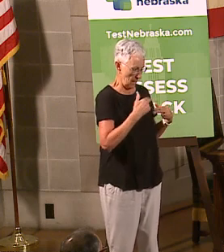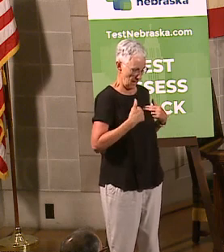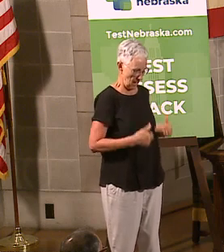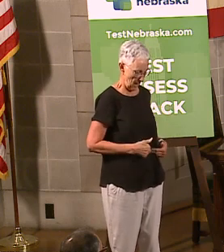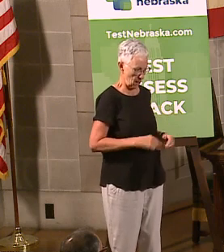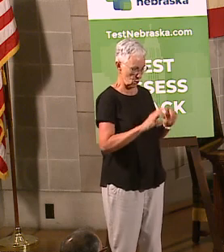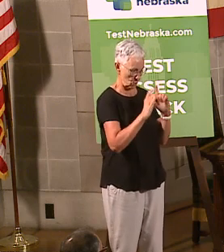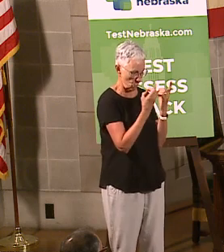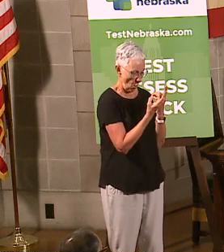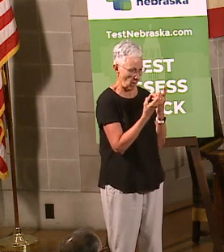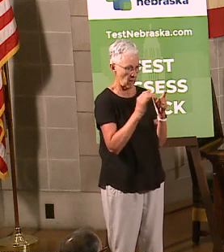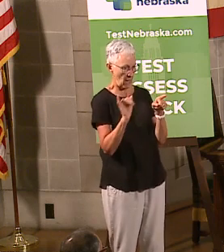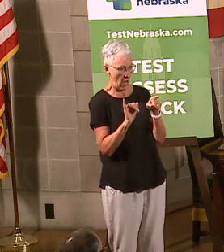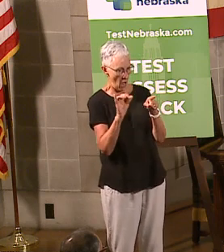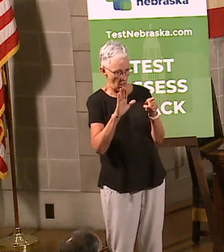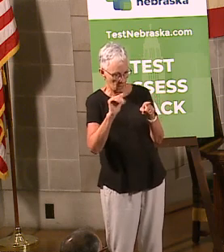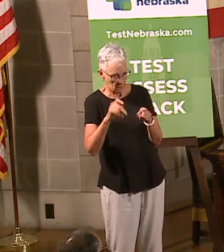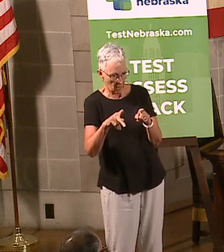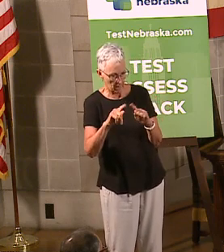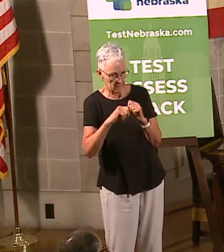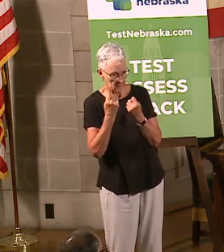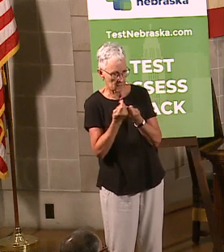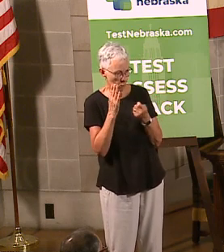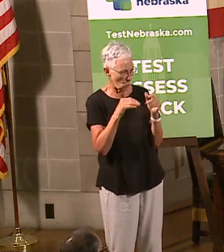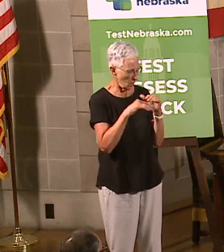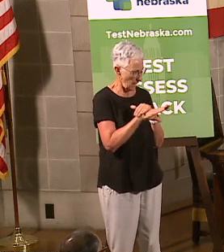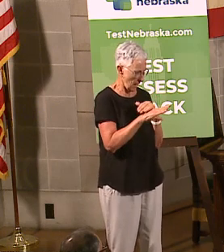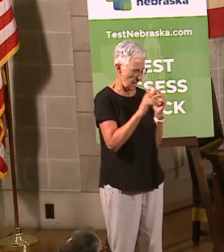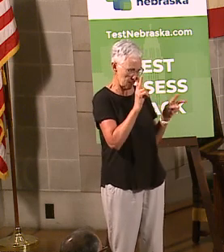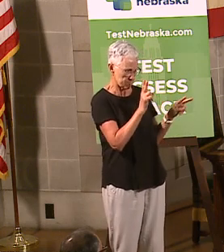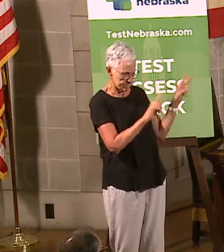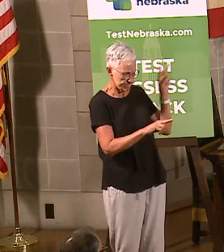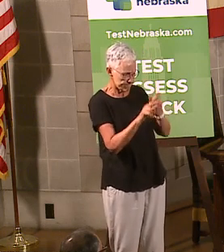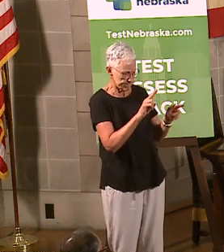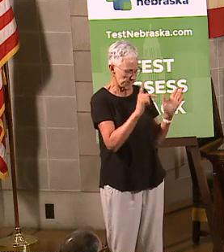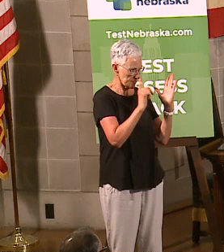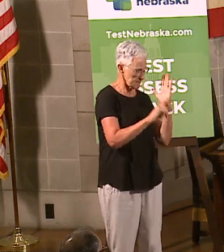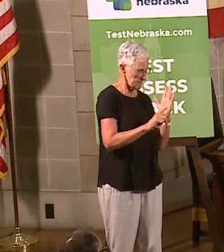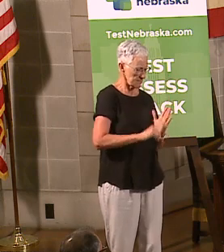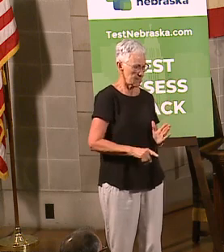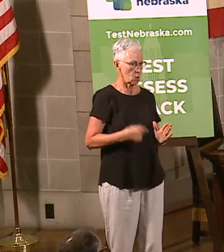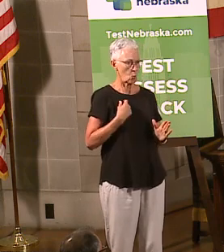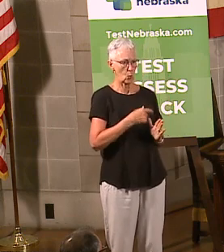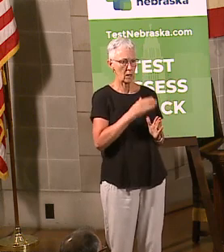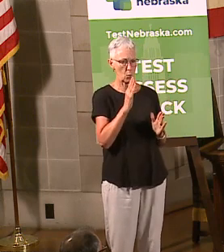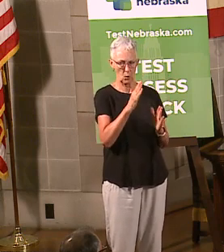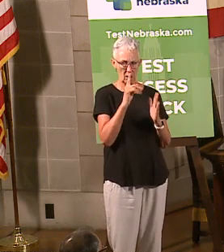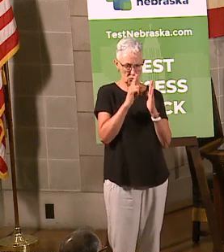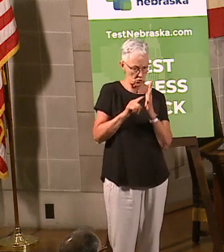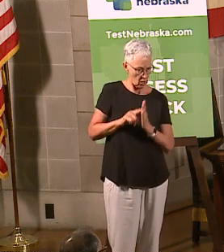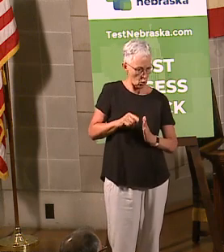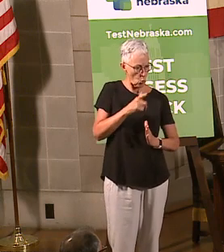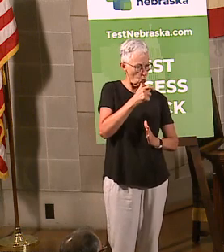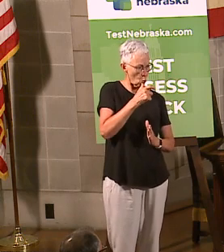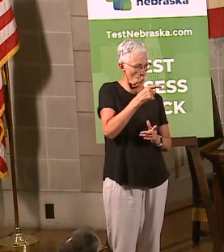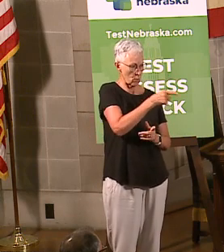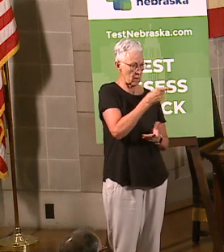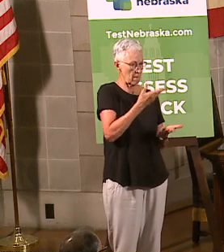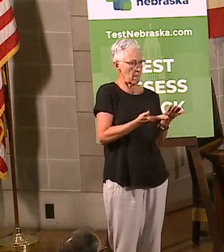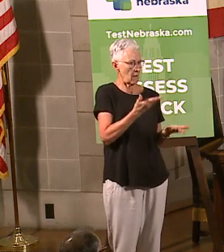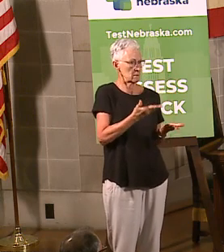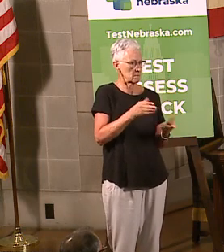help assess where they're at. We'll work on the contact tracing and then determine if additional testing is needed at the